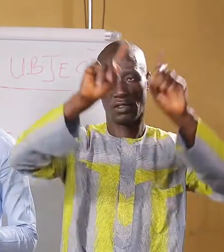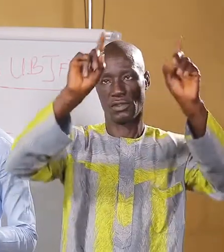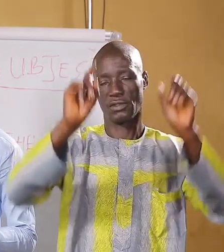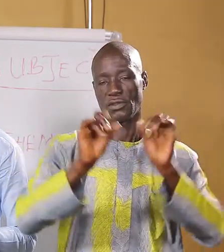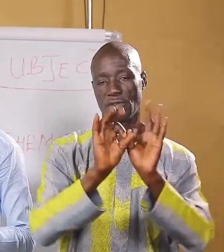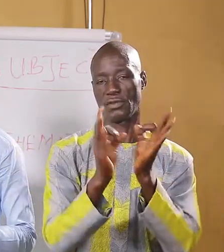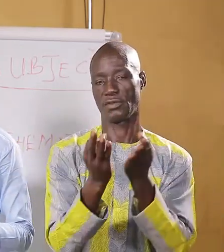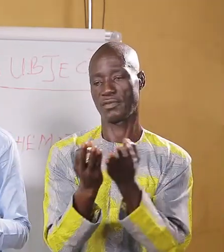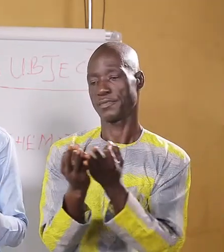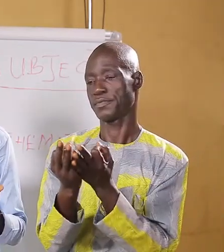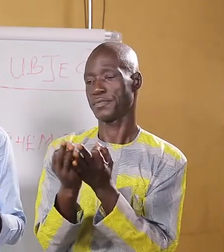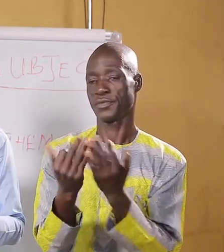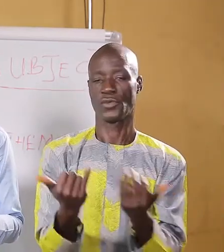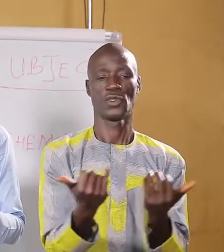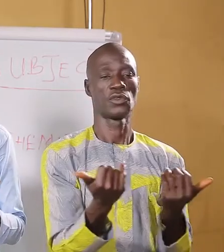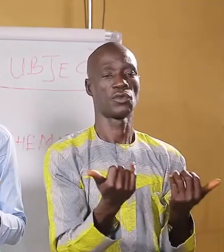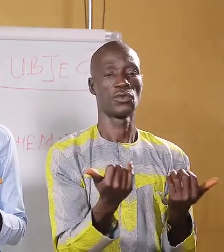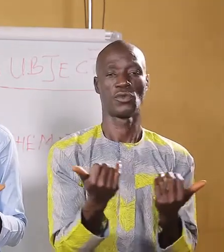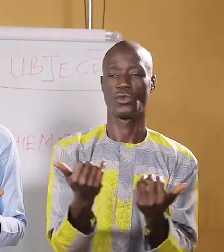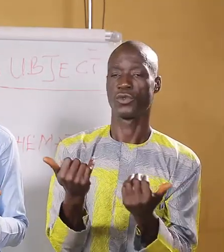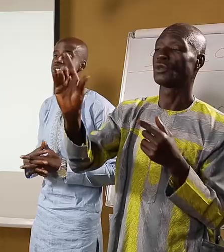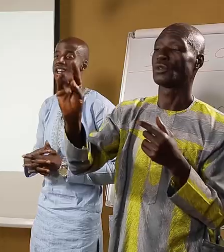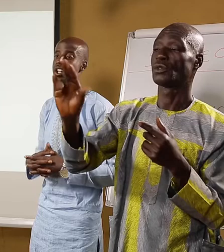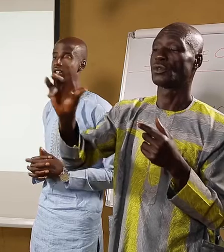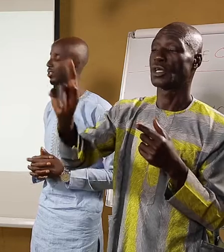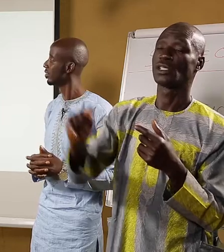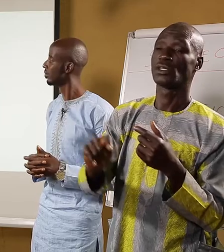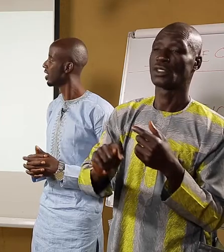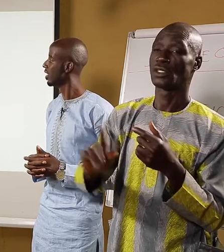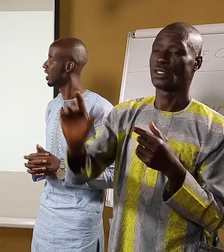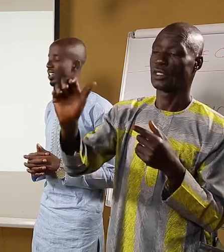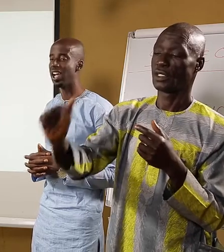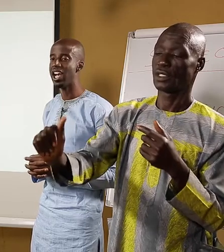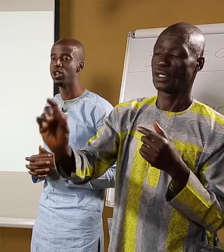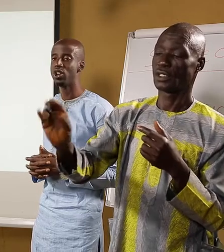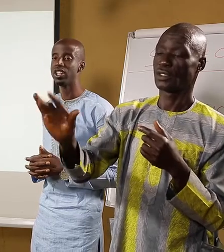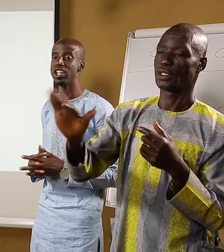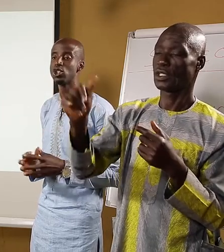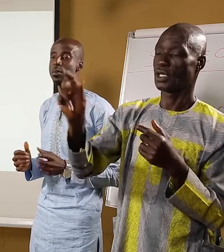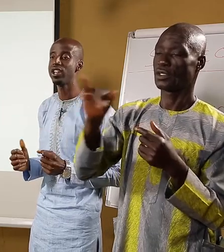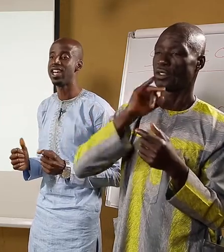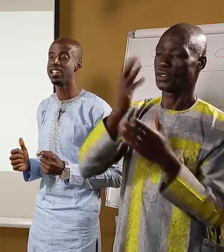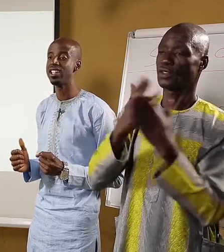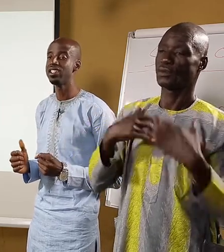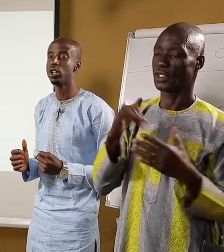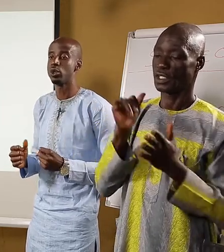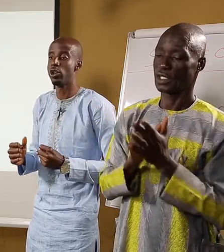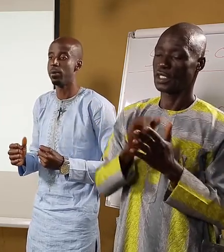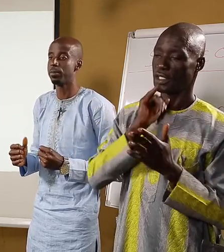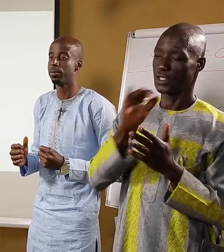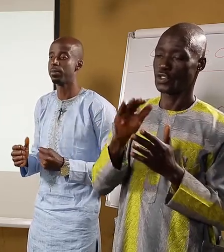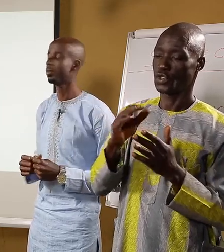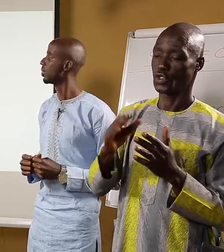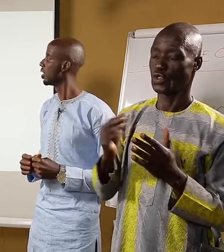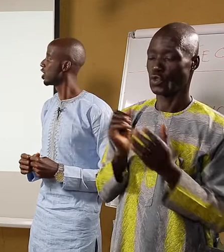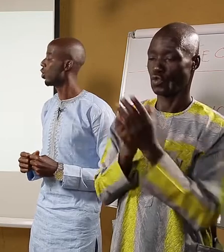family. Now, you have to know who is an adult. The adult is somebody that is grown